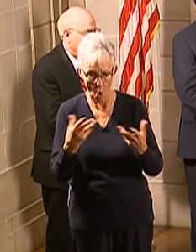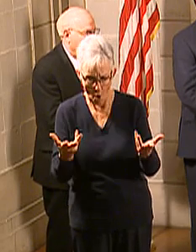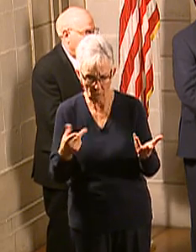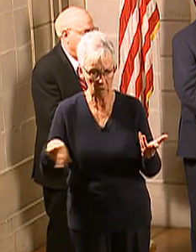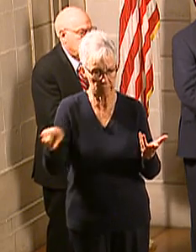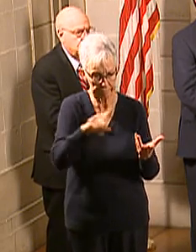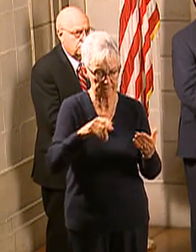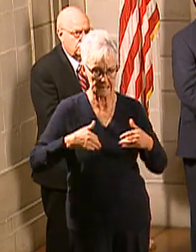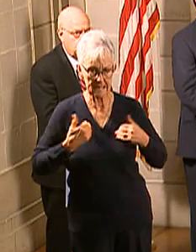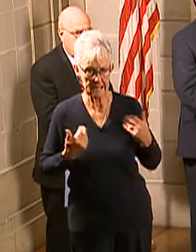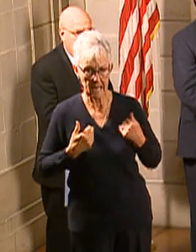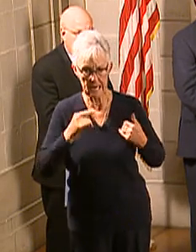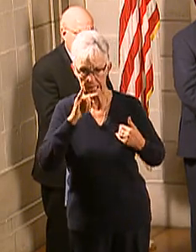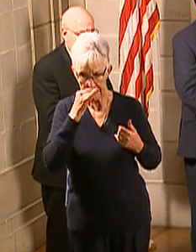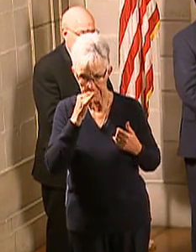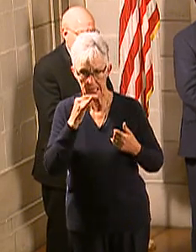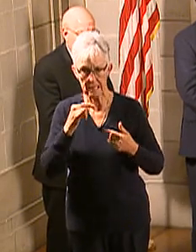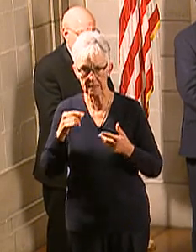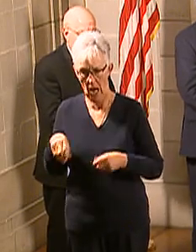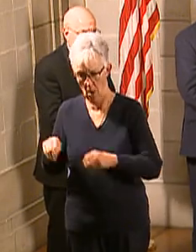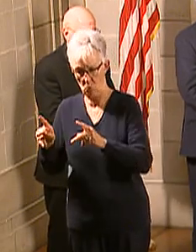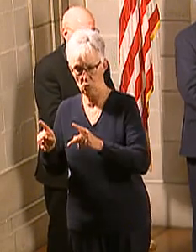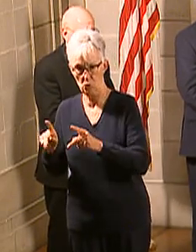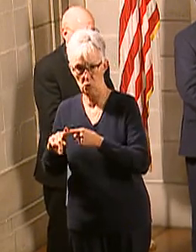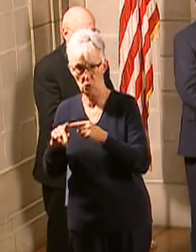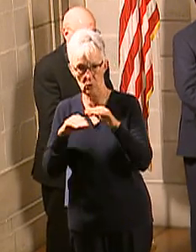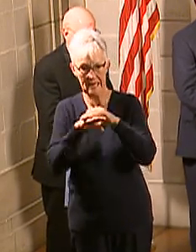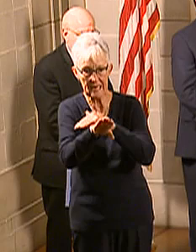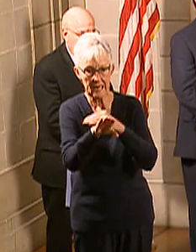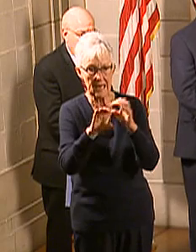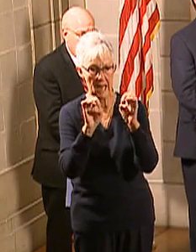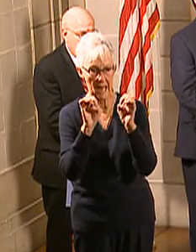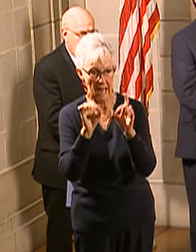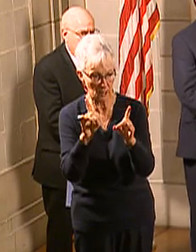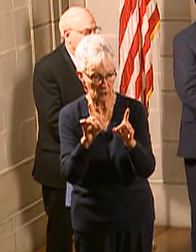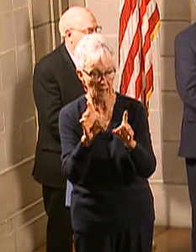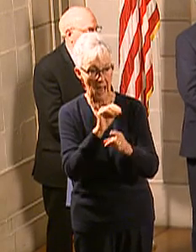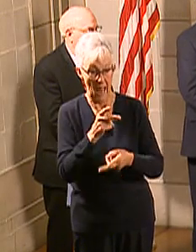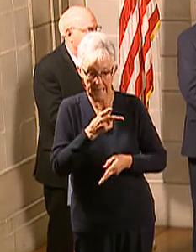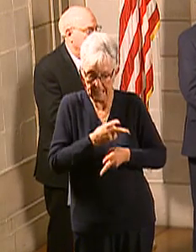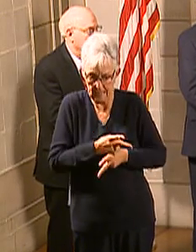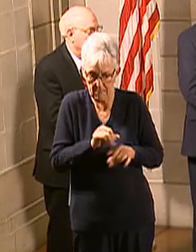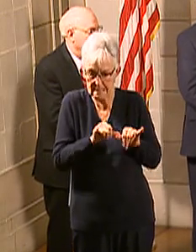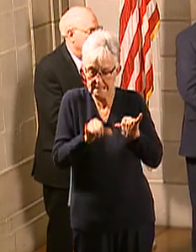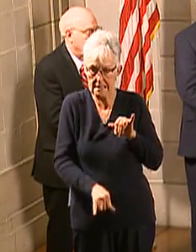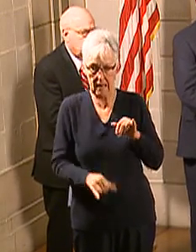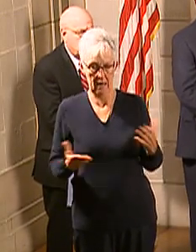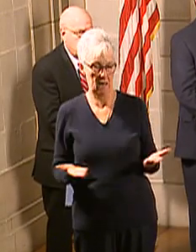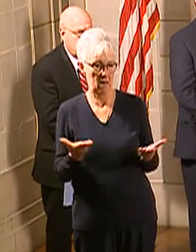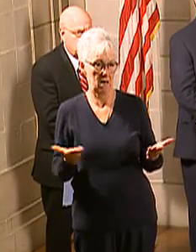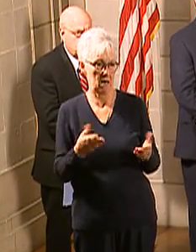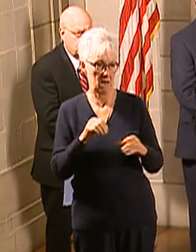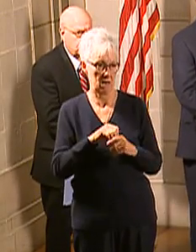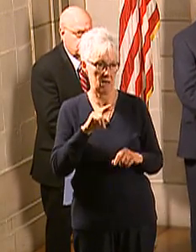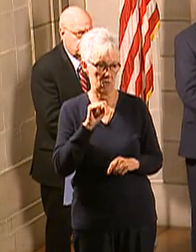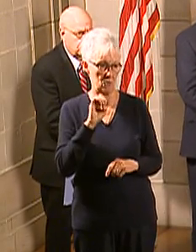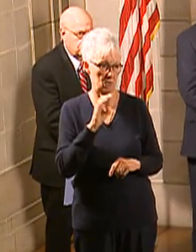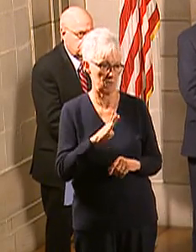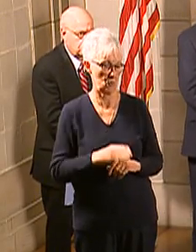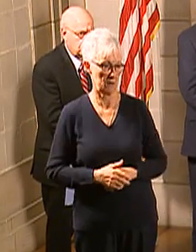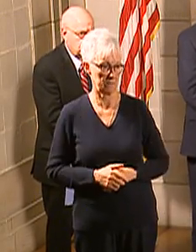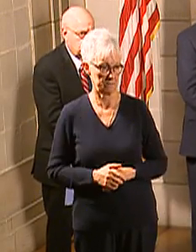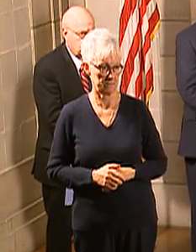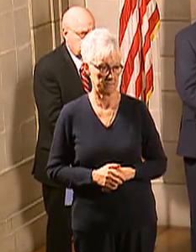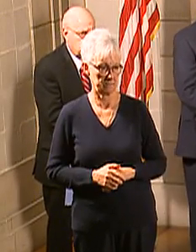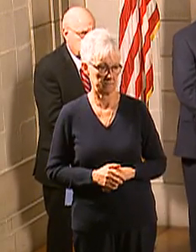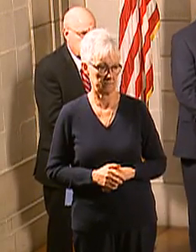our young people the education they need, and frankly, a way to hold on to them afterwards from the great local employers. How do you,